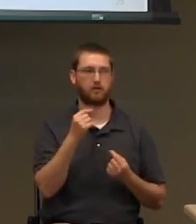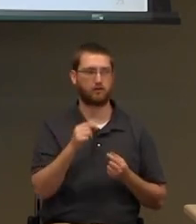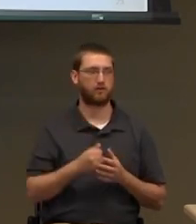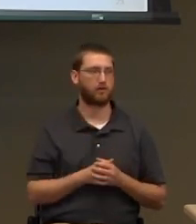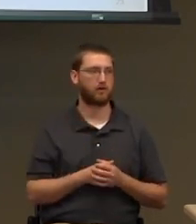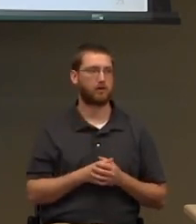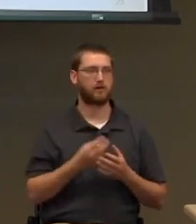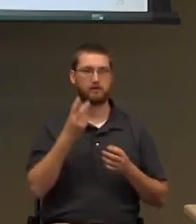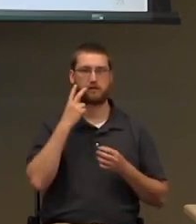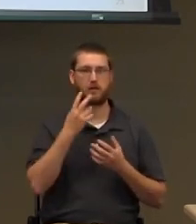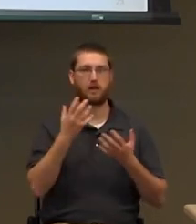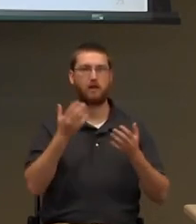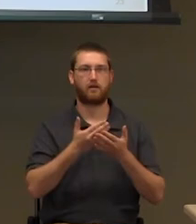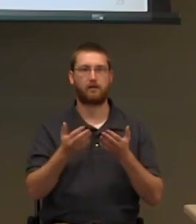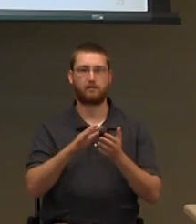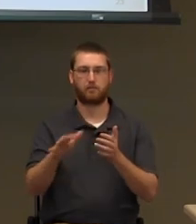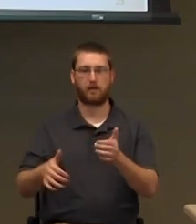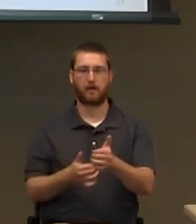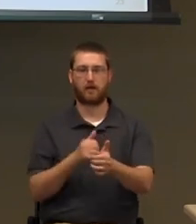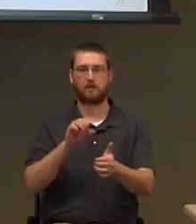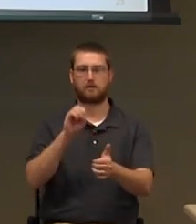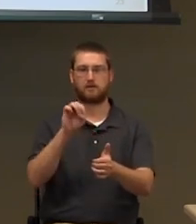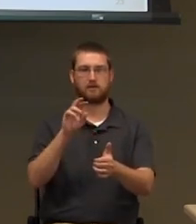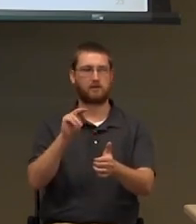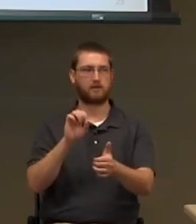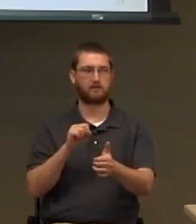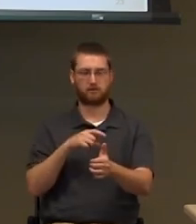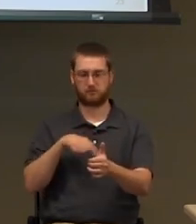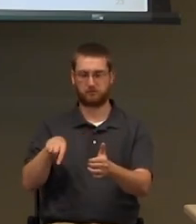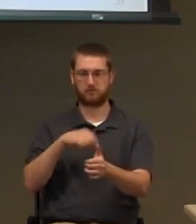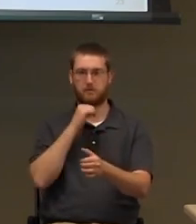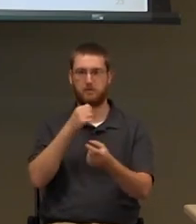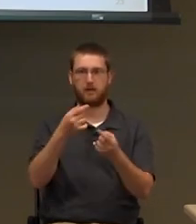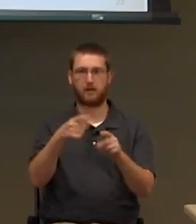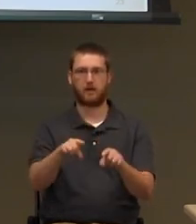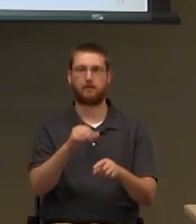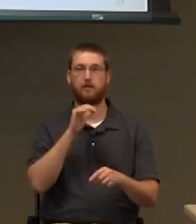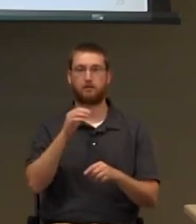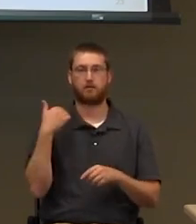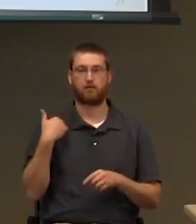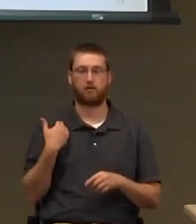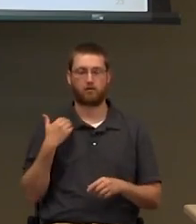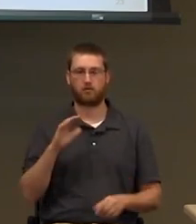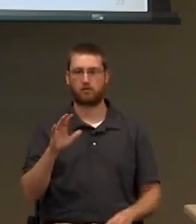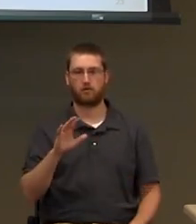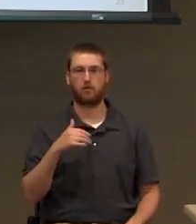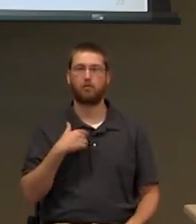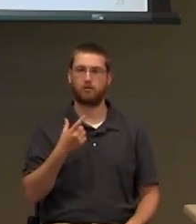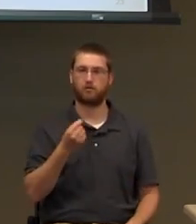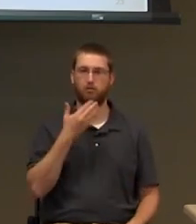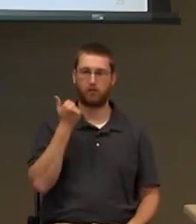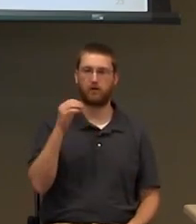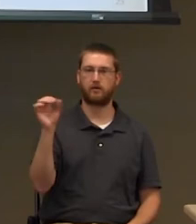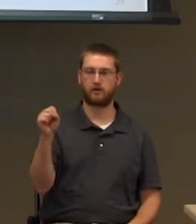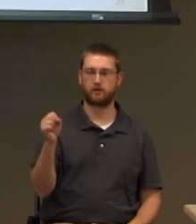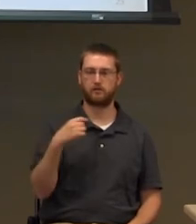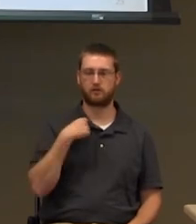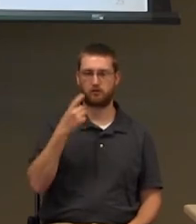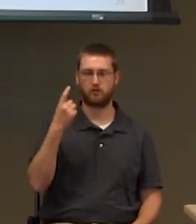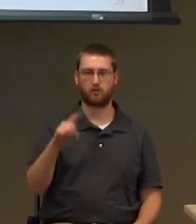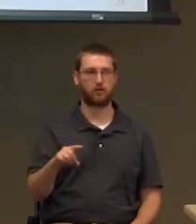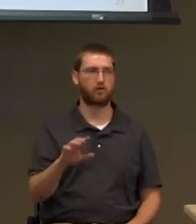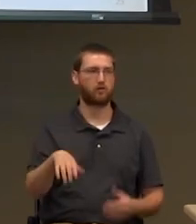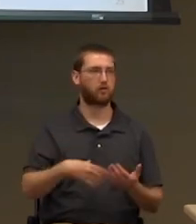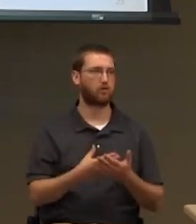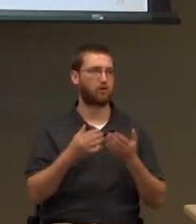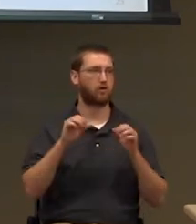of behind-the-scenes stuff that goes on that happened. It's not his fault, okay? And can we do a better job? Sure. We all can.